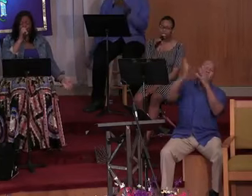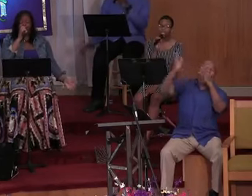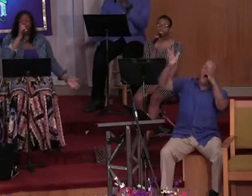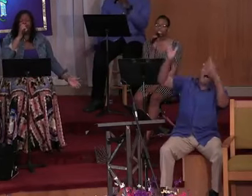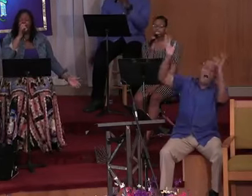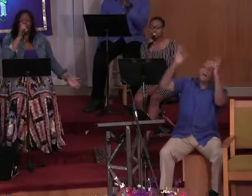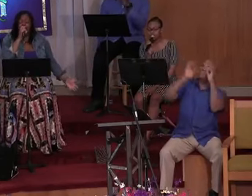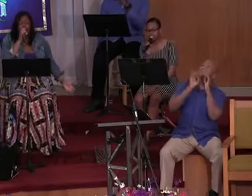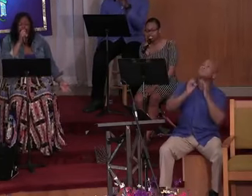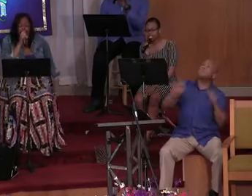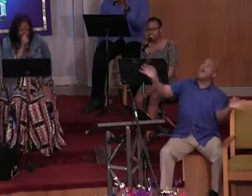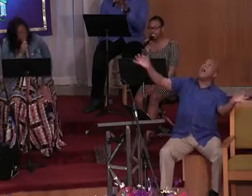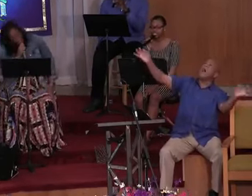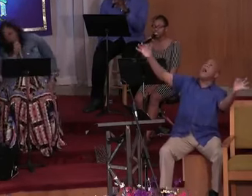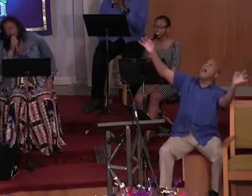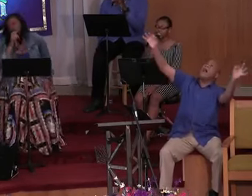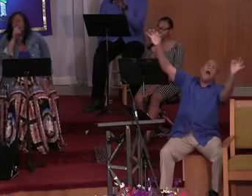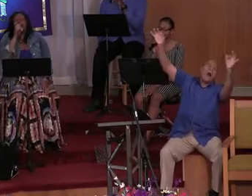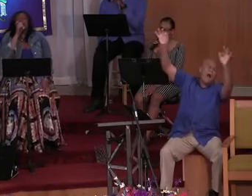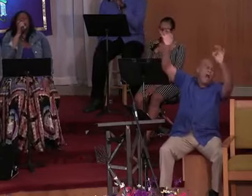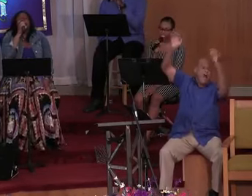precious Jesus.